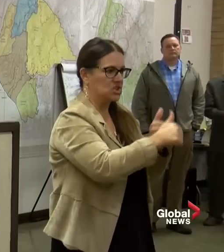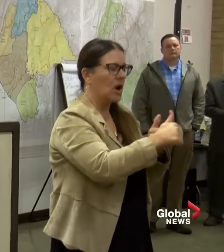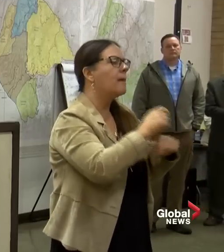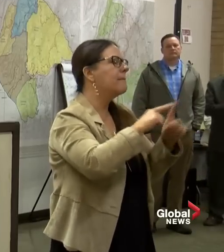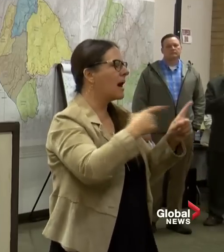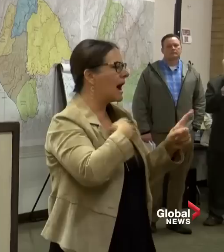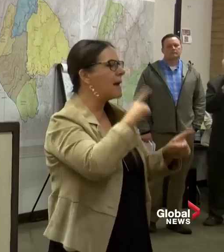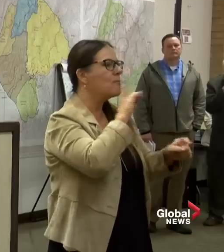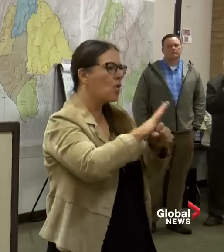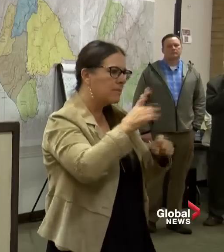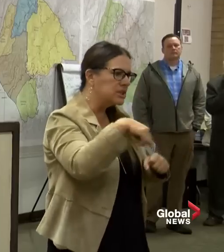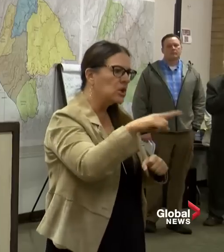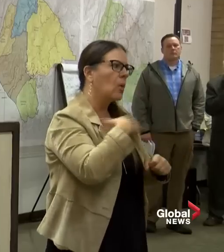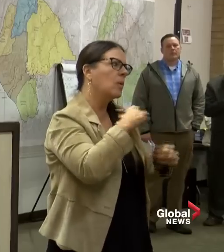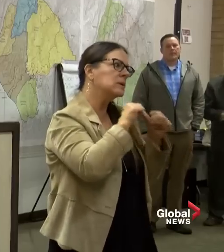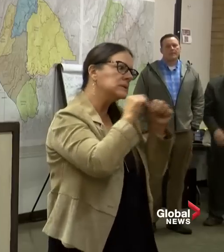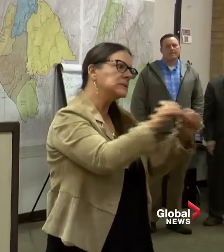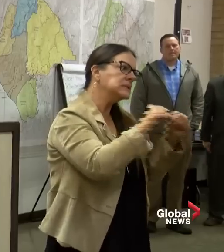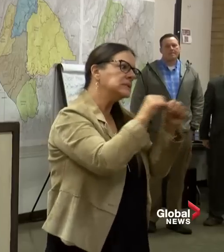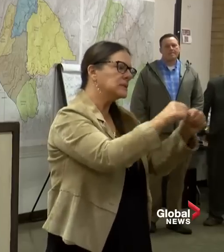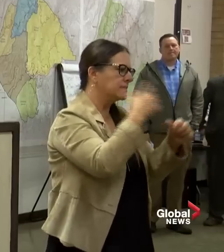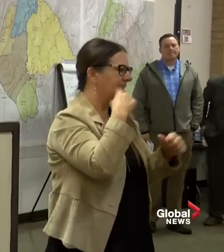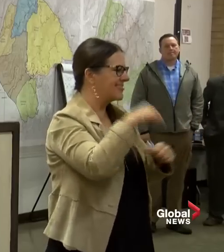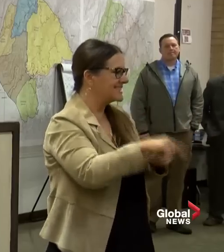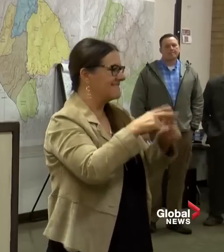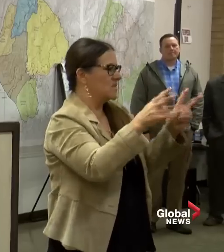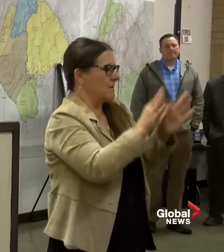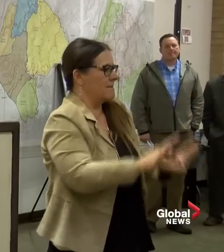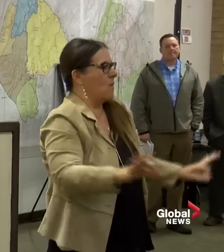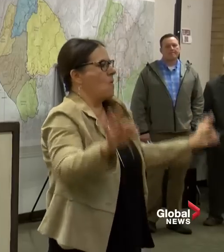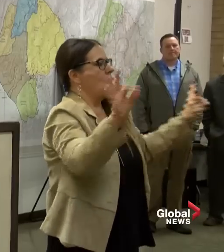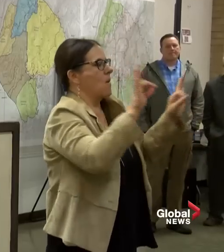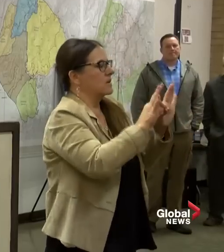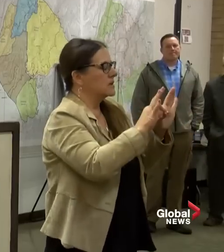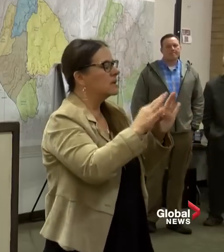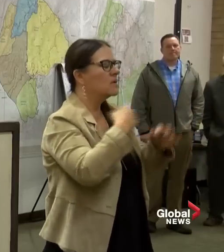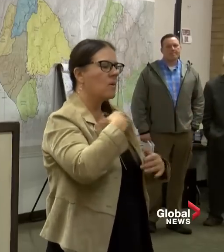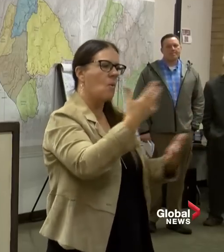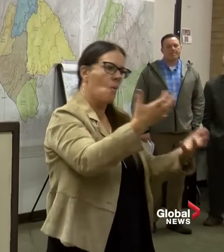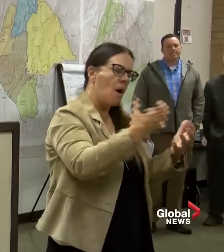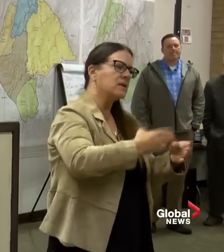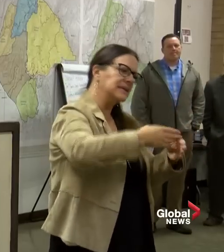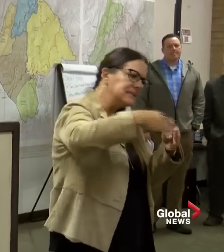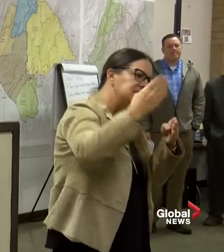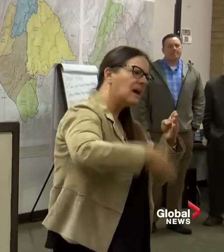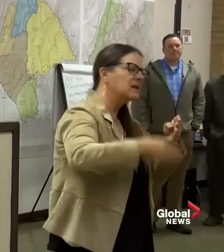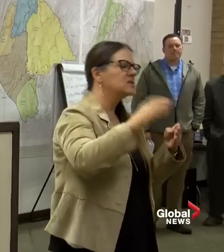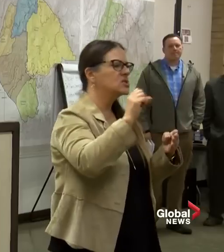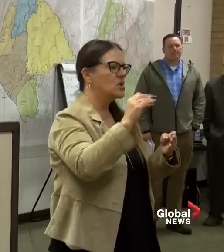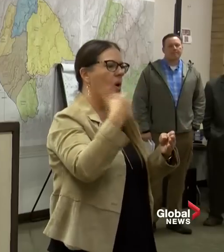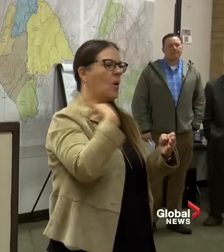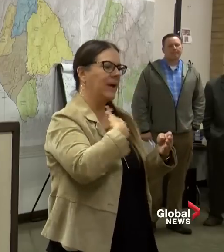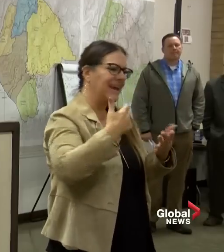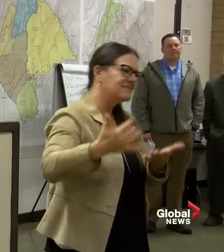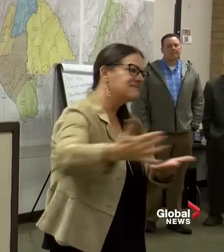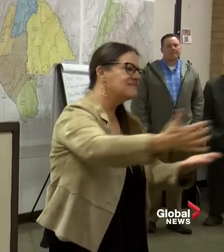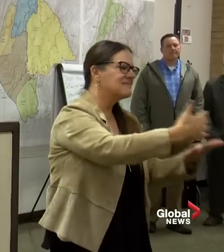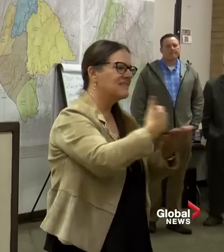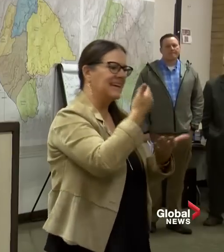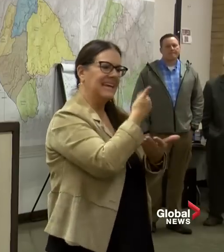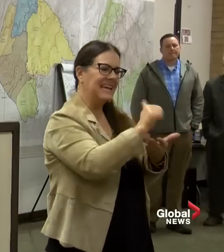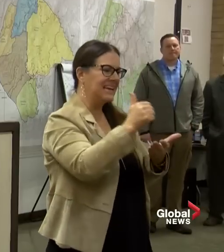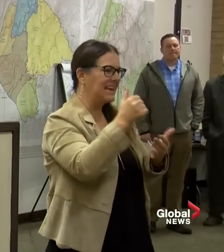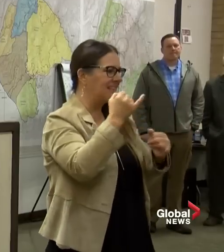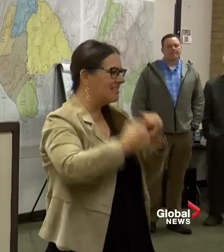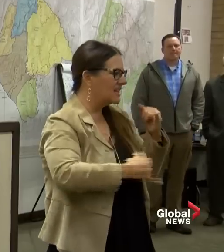going to continue to push forward because this is important work that we're doing, and we want to get that done so that we can recover those remains, and we can